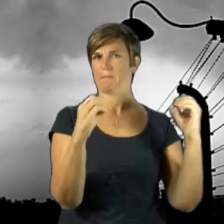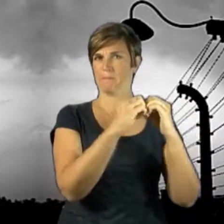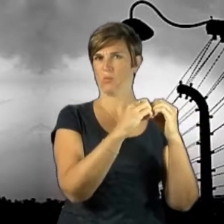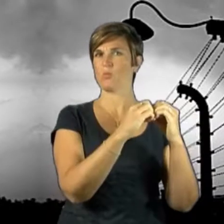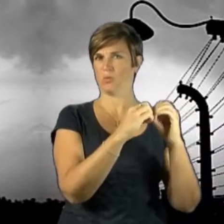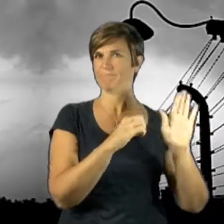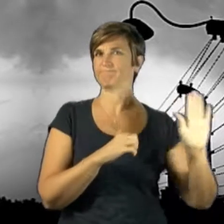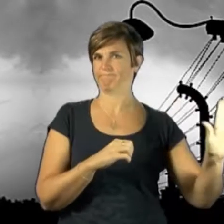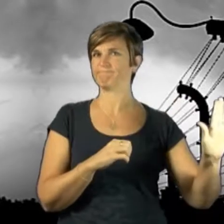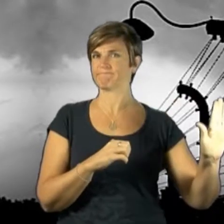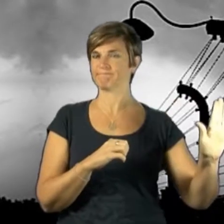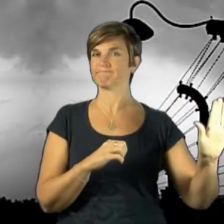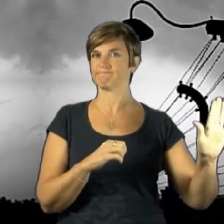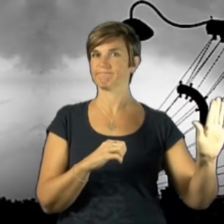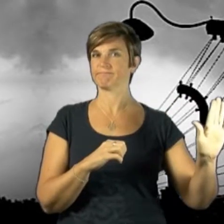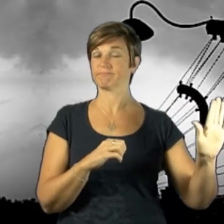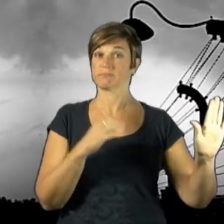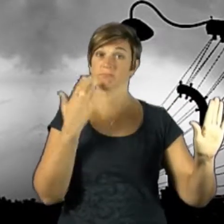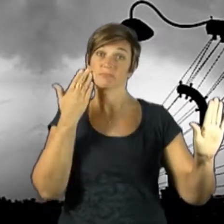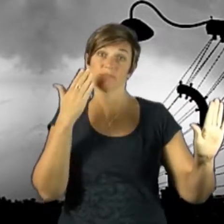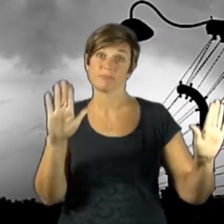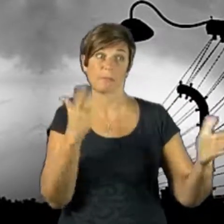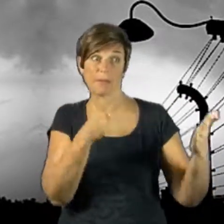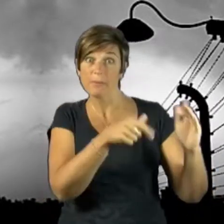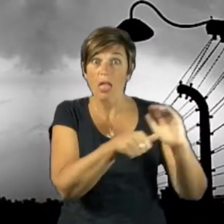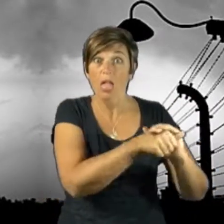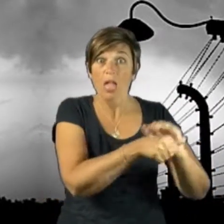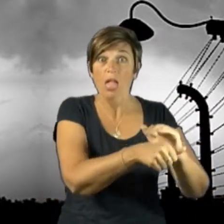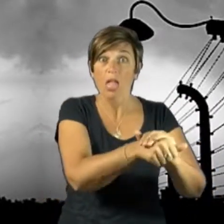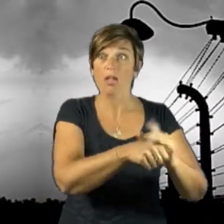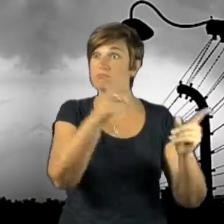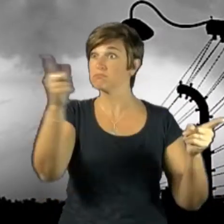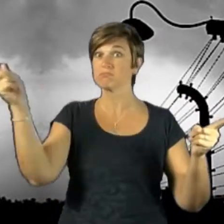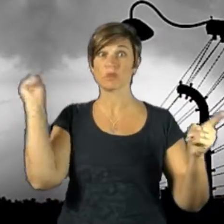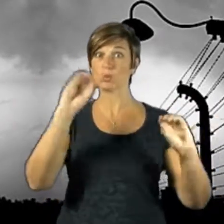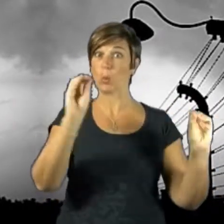Maybe they never found all that she wrote before she went into hiding.